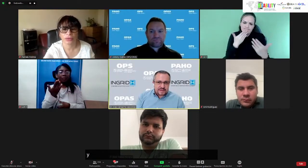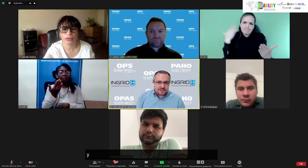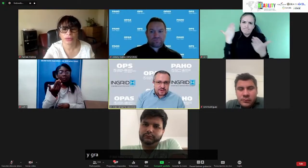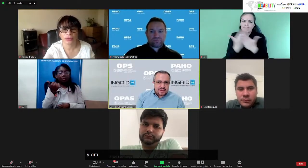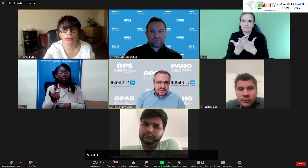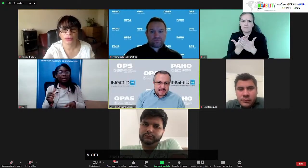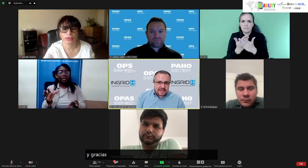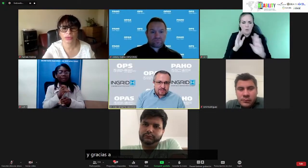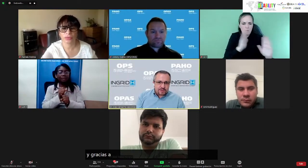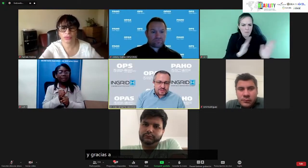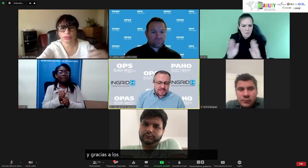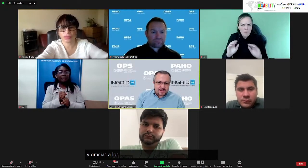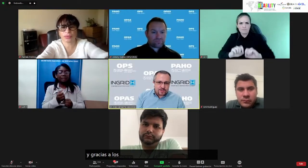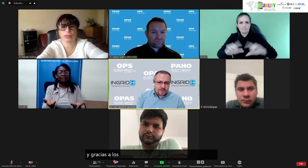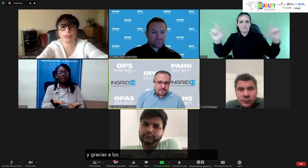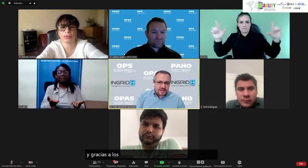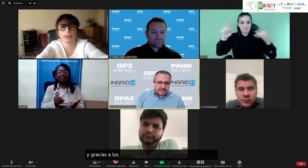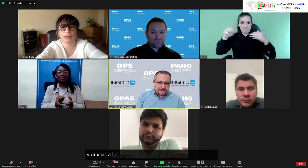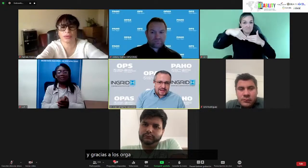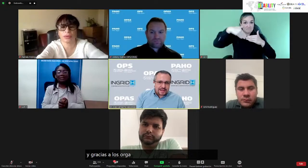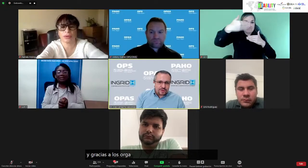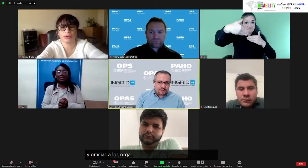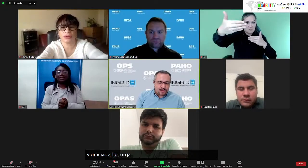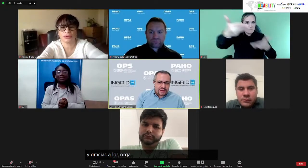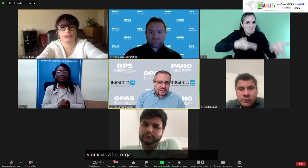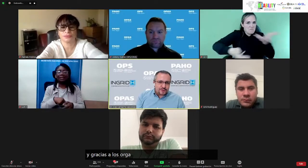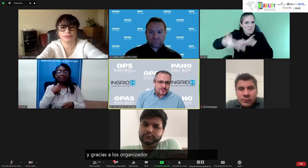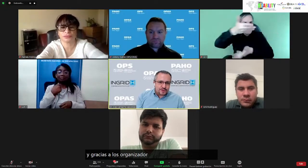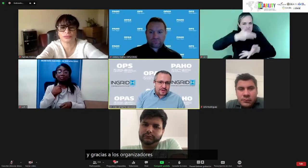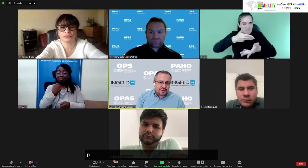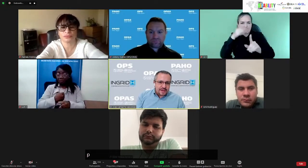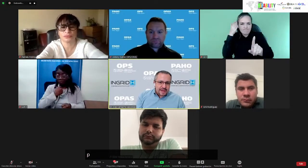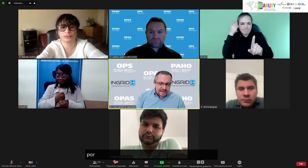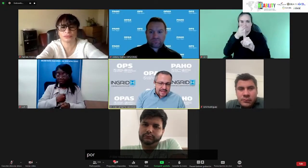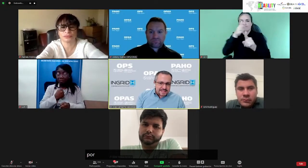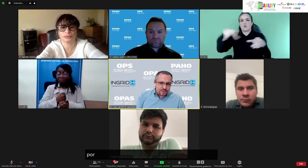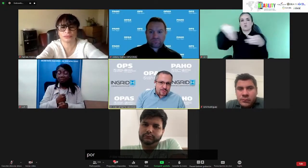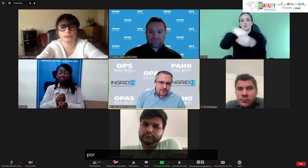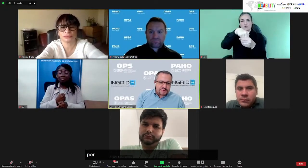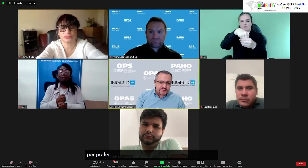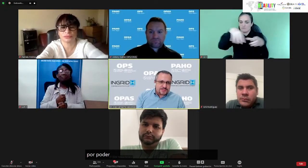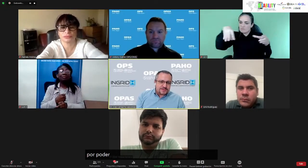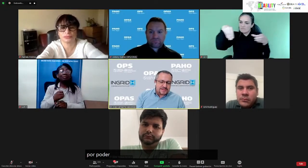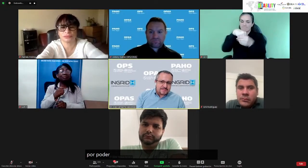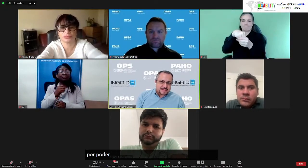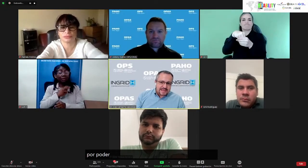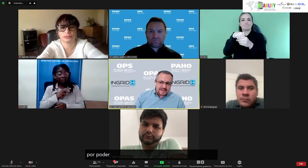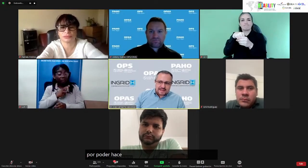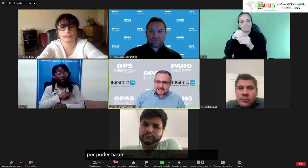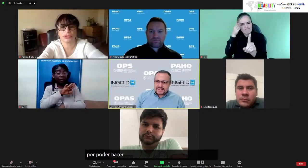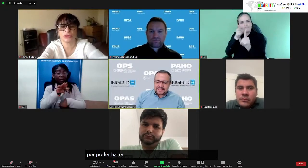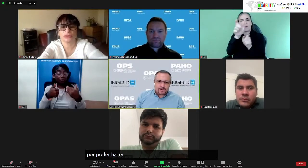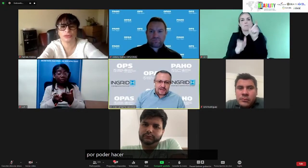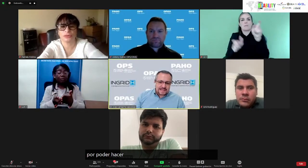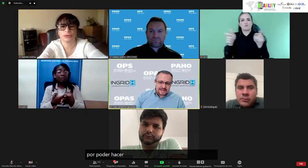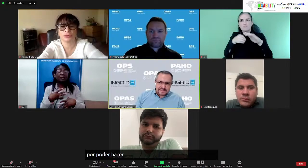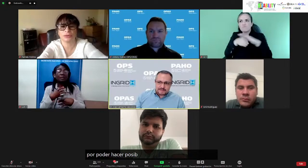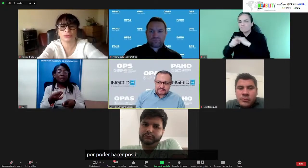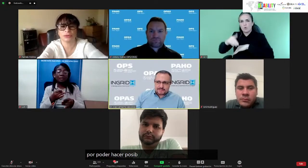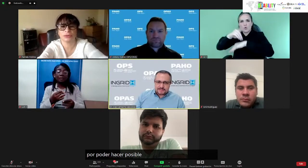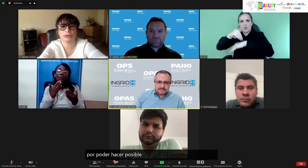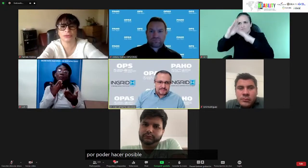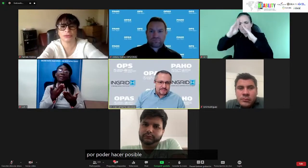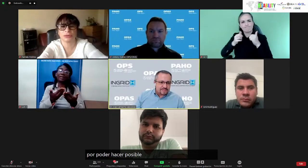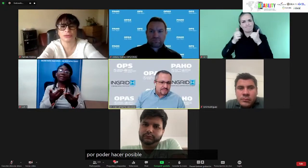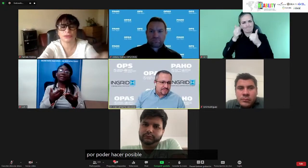organizers for making this space possible and we will continue working for the inclusion in